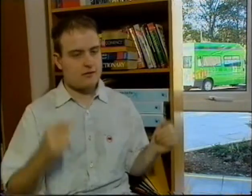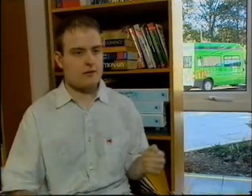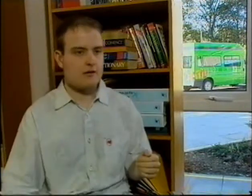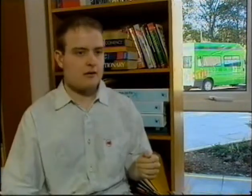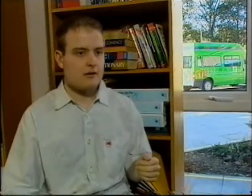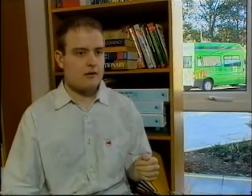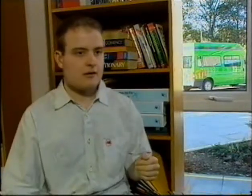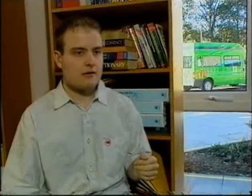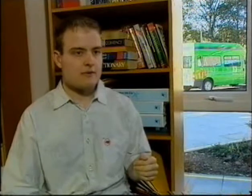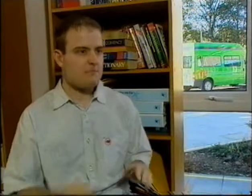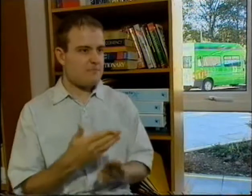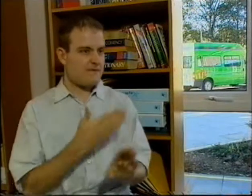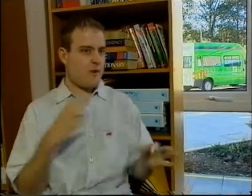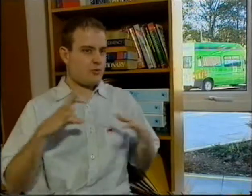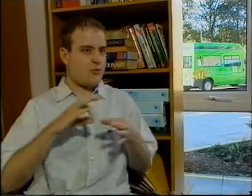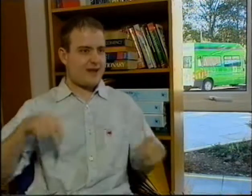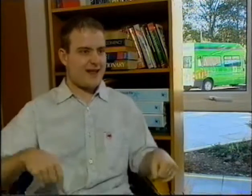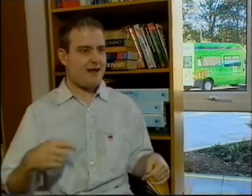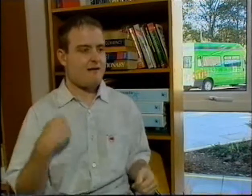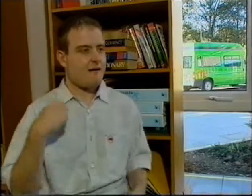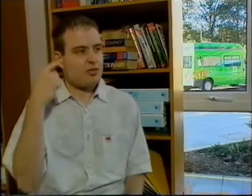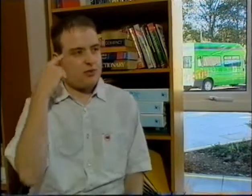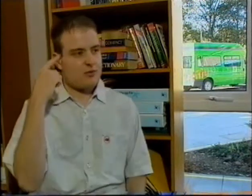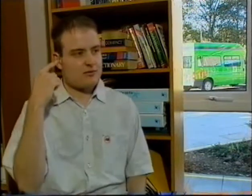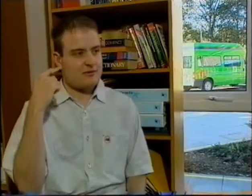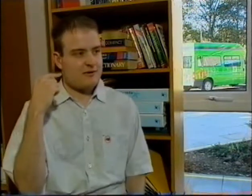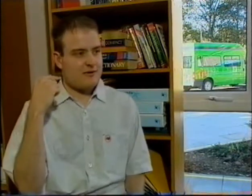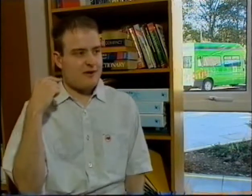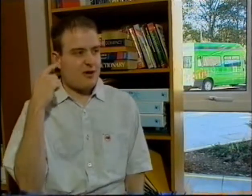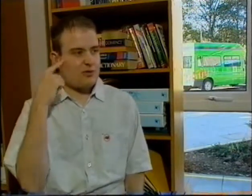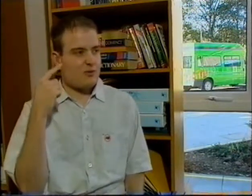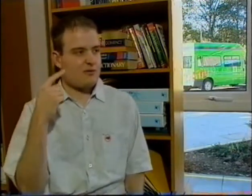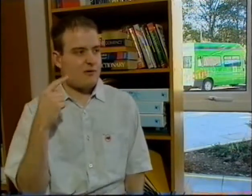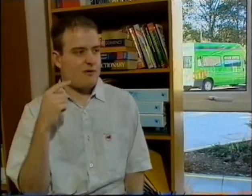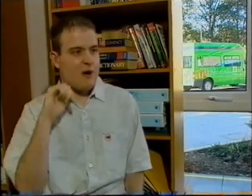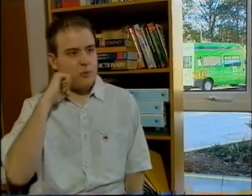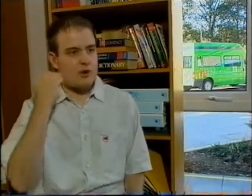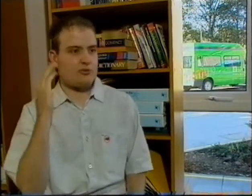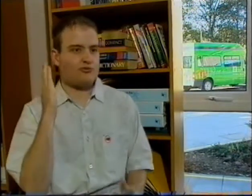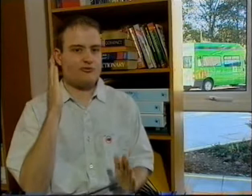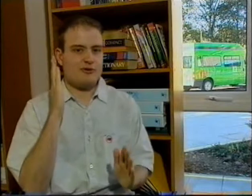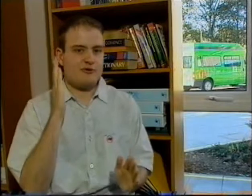Maybe made me become more open-minded, because previously to coming here,